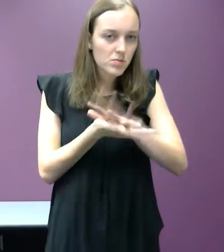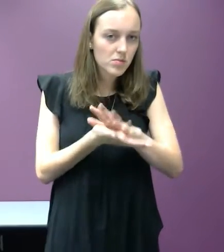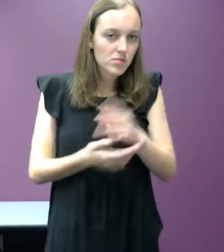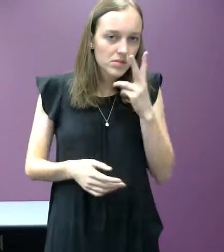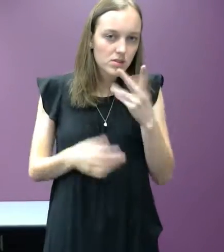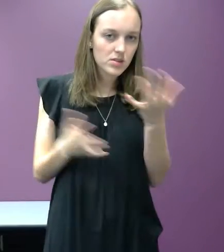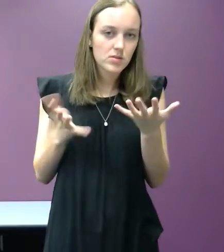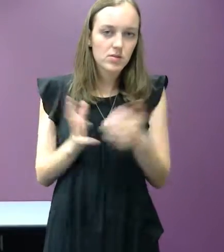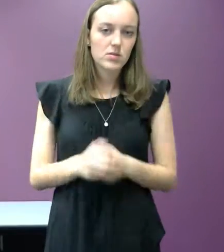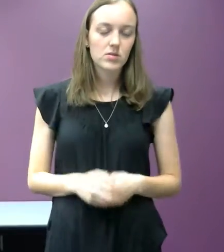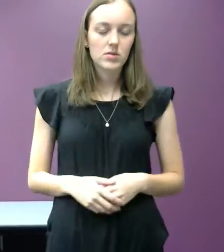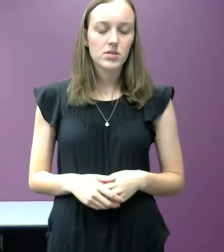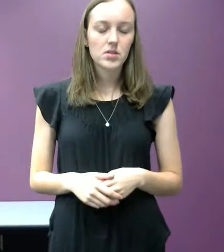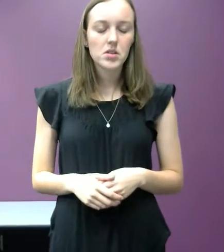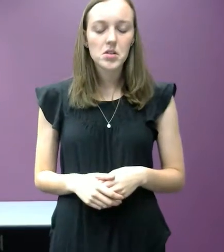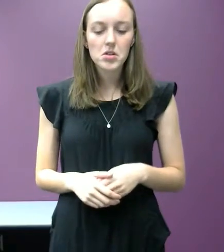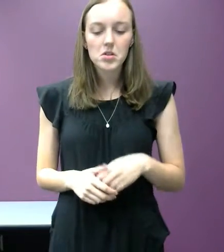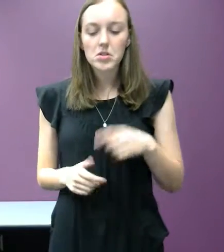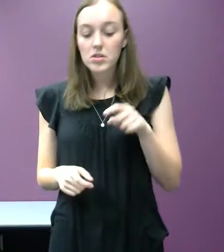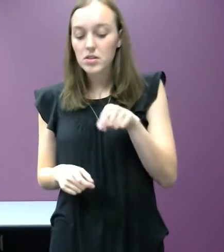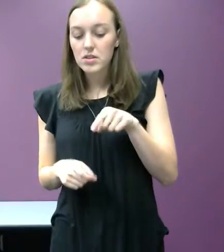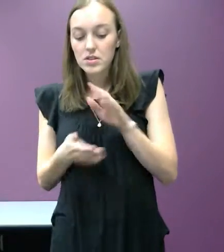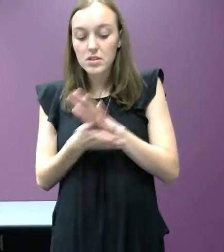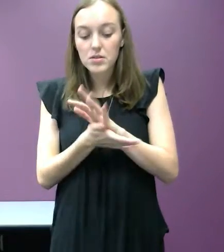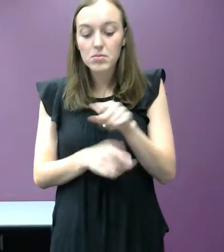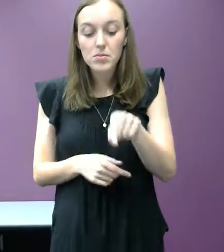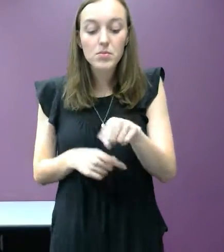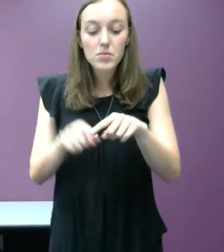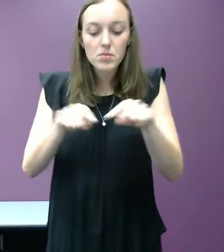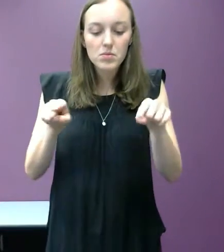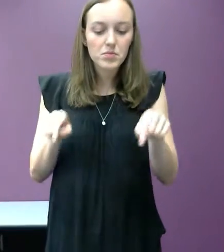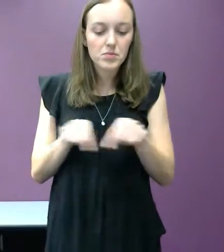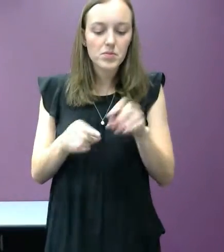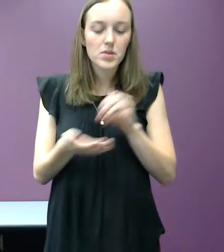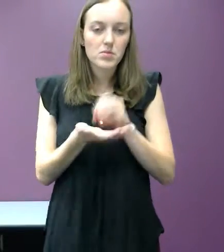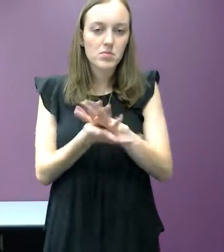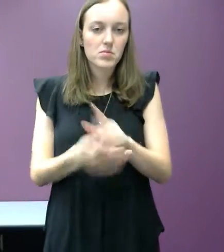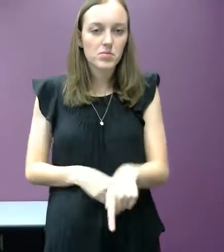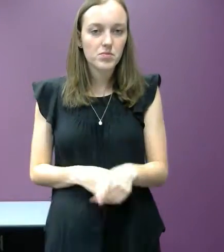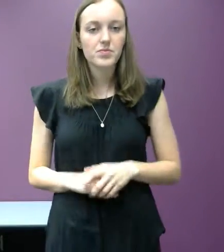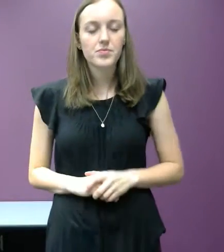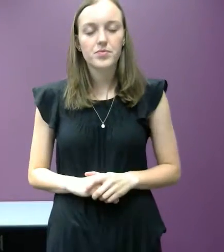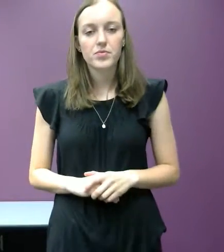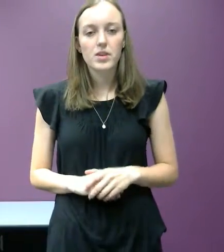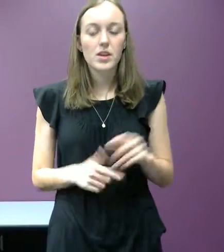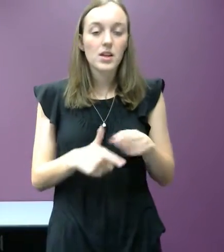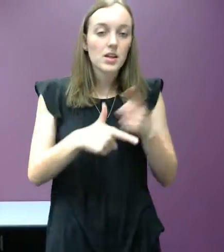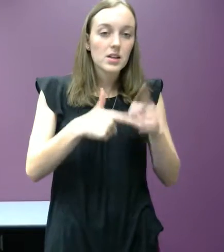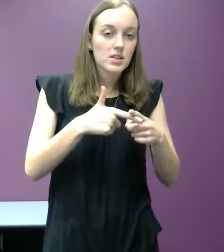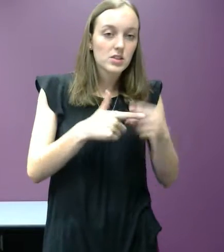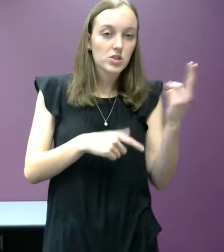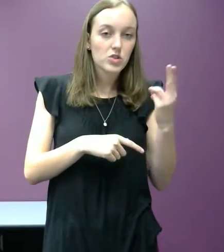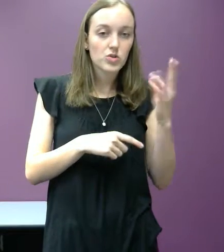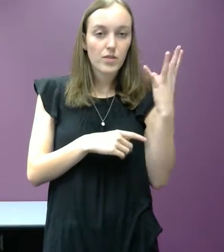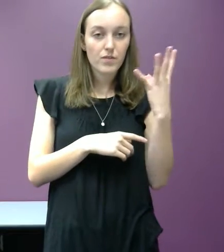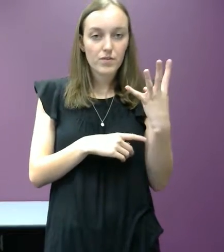your paper you have an area to do that. Ready? Next we'll be using the 4 different solutions, and we'll